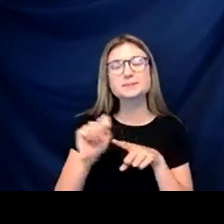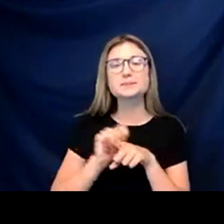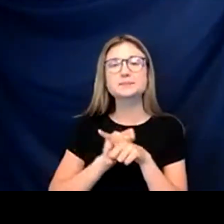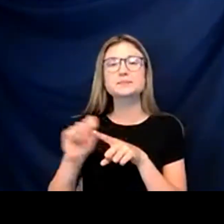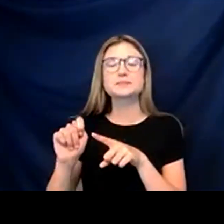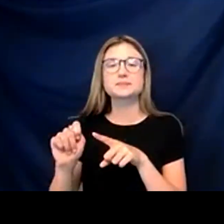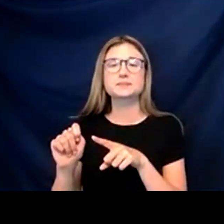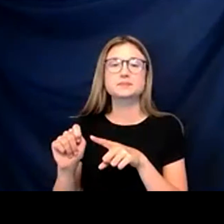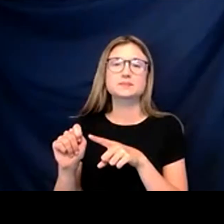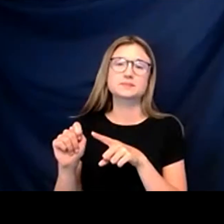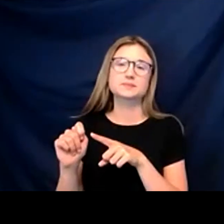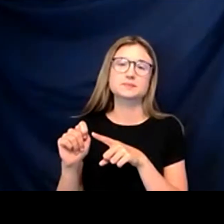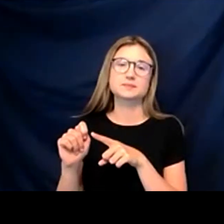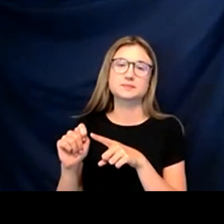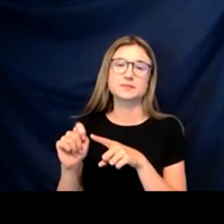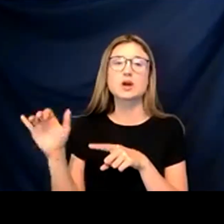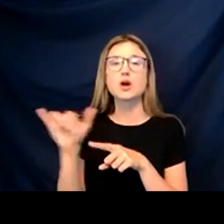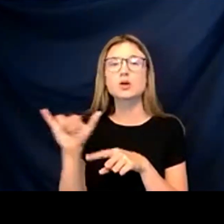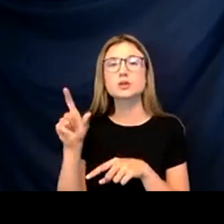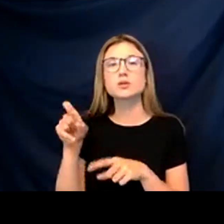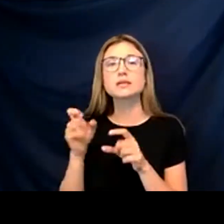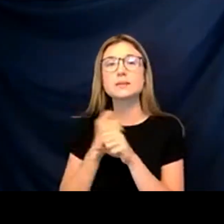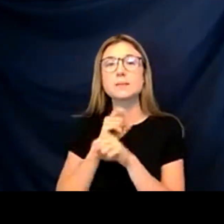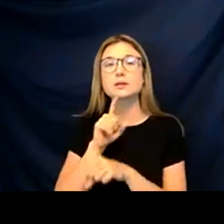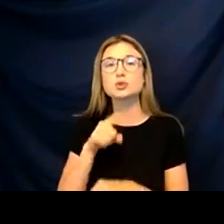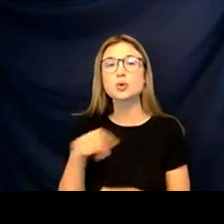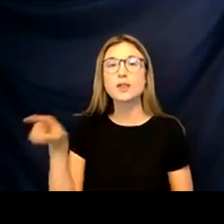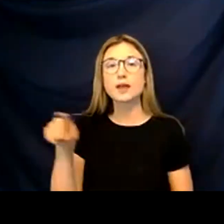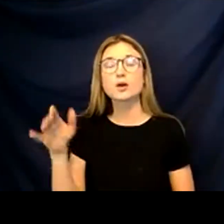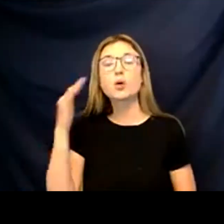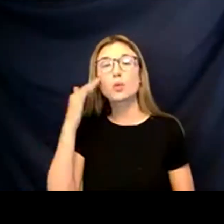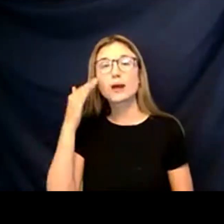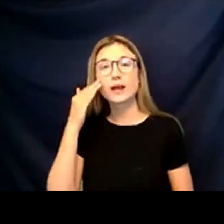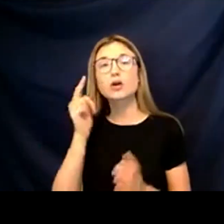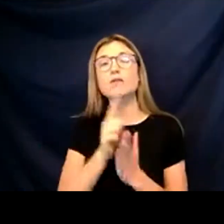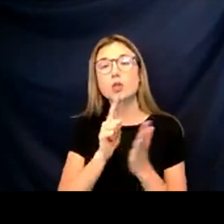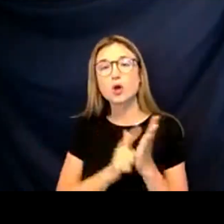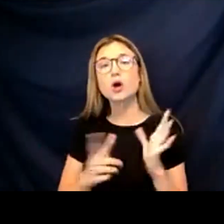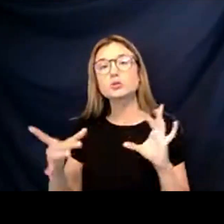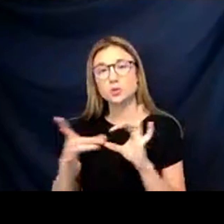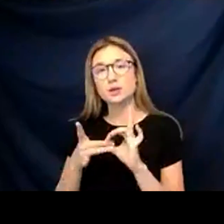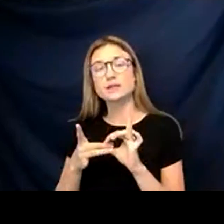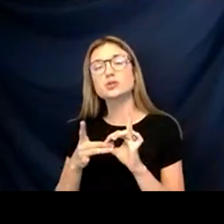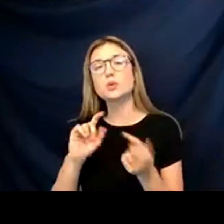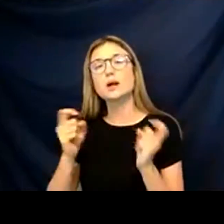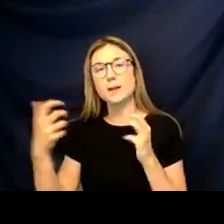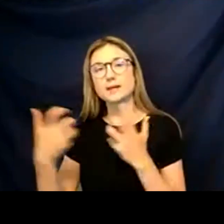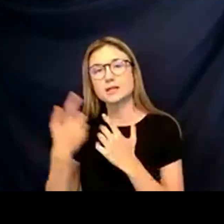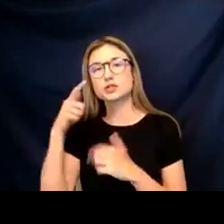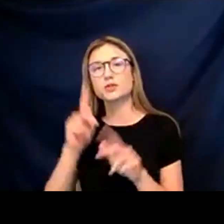and make sure that they're aware of the laws related to disability accommodations and the way